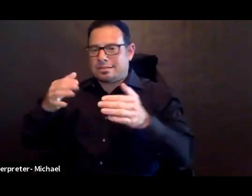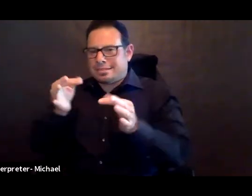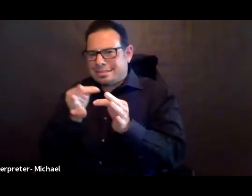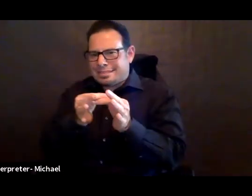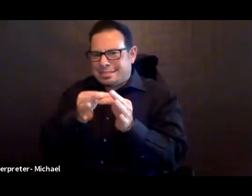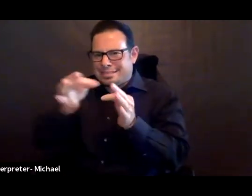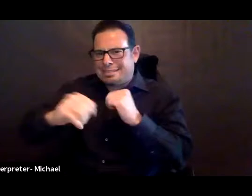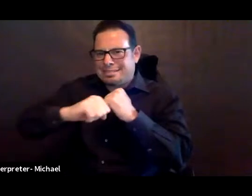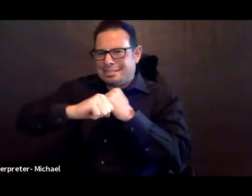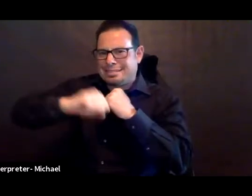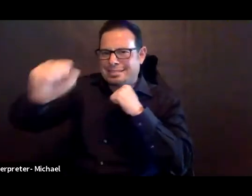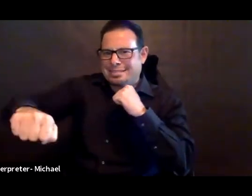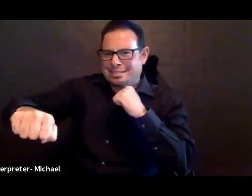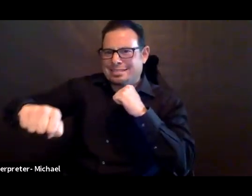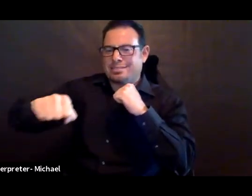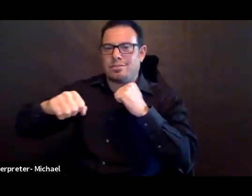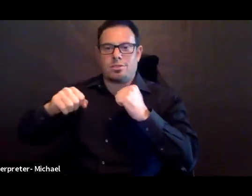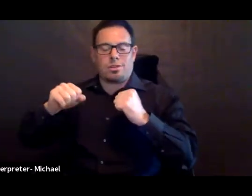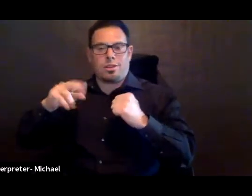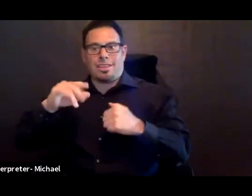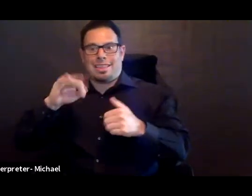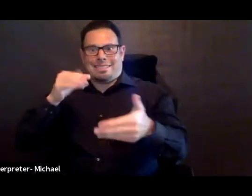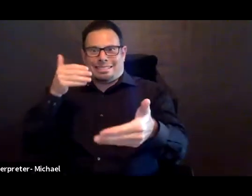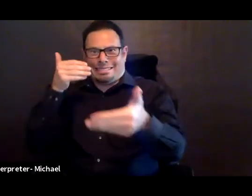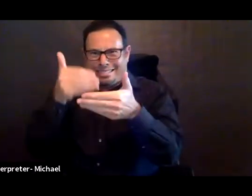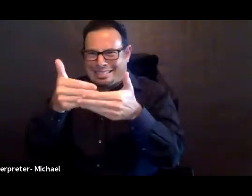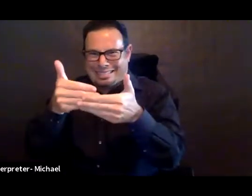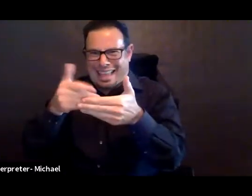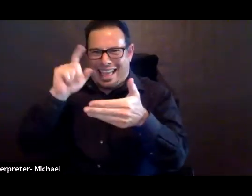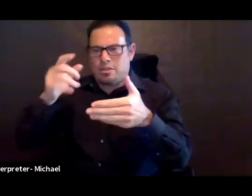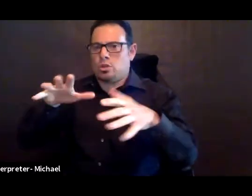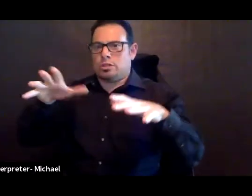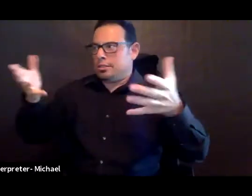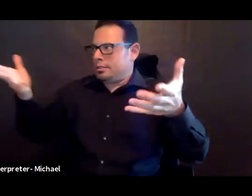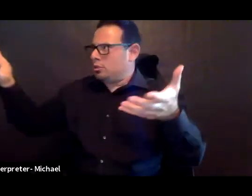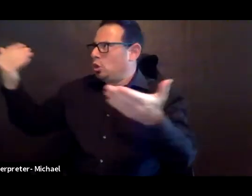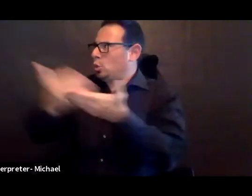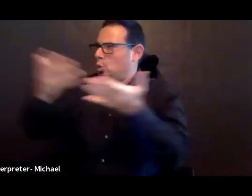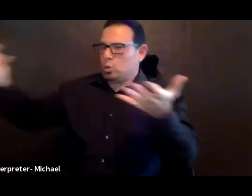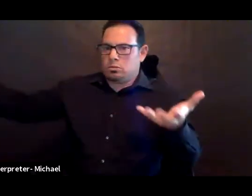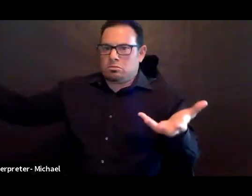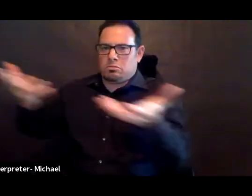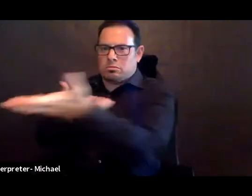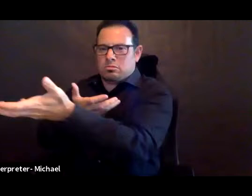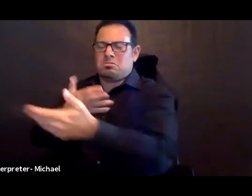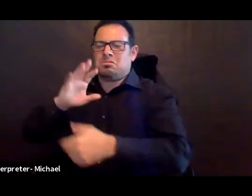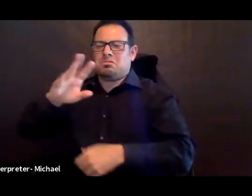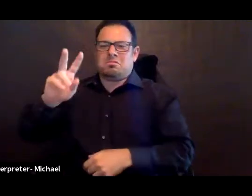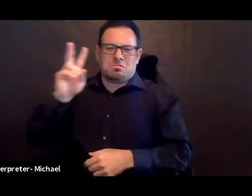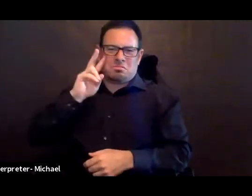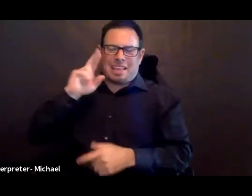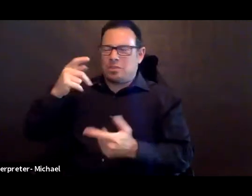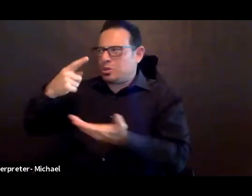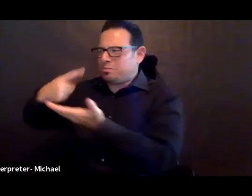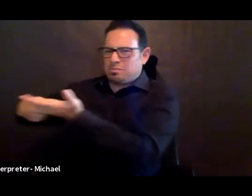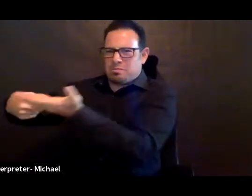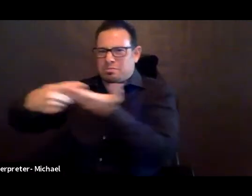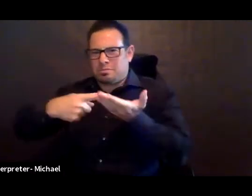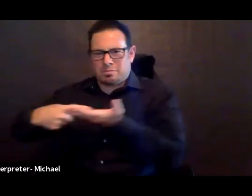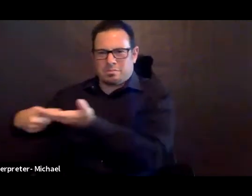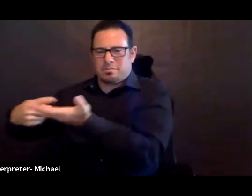Our next question is from Greta Call from Maine Post. Your line is open.